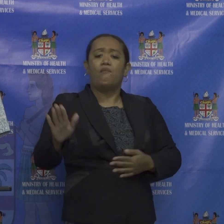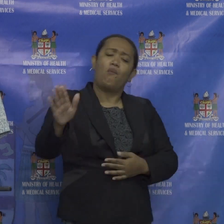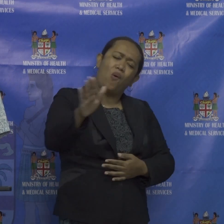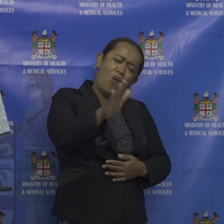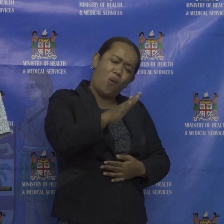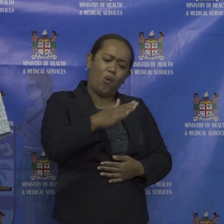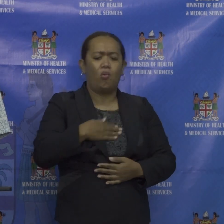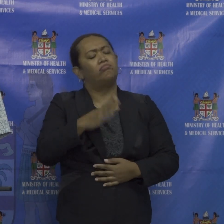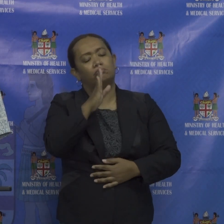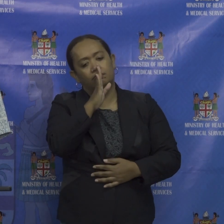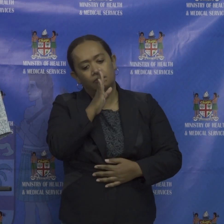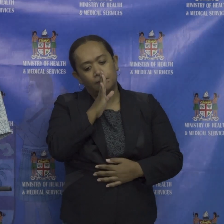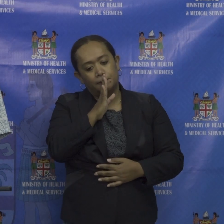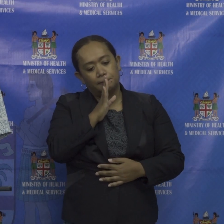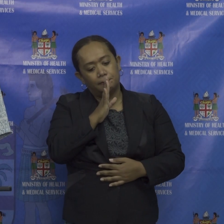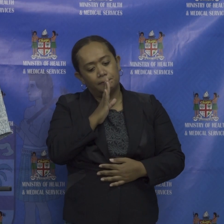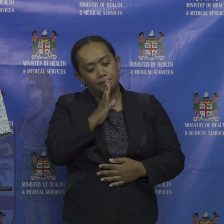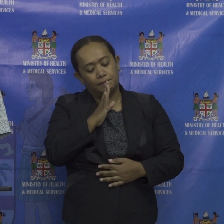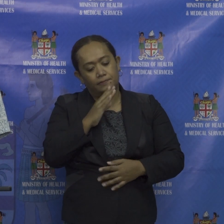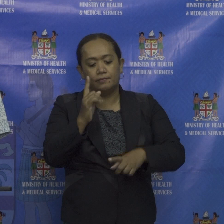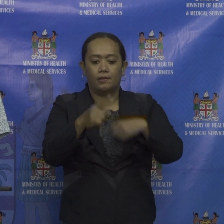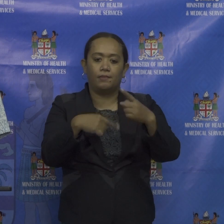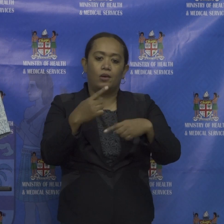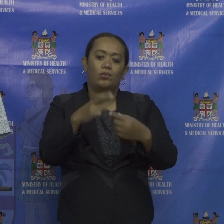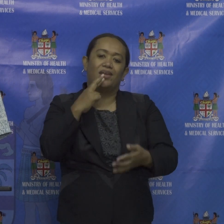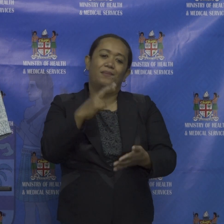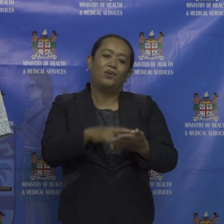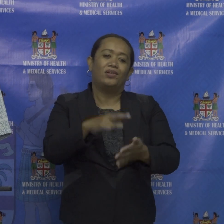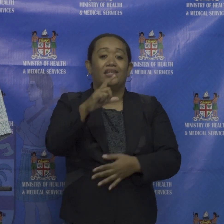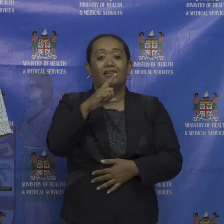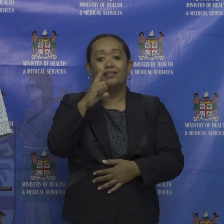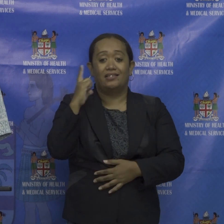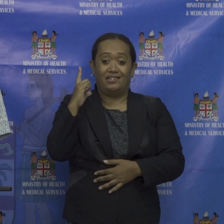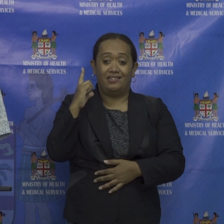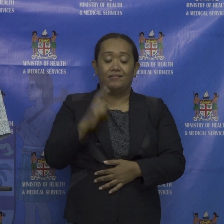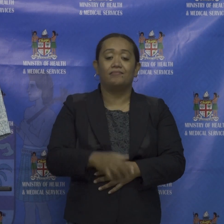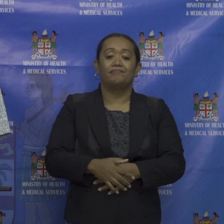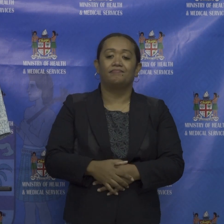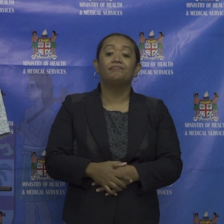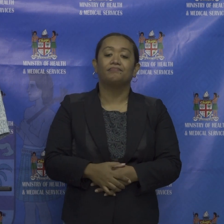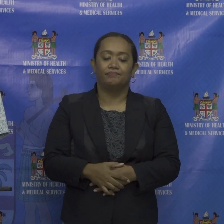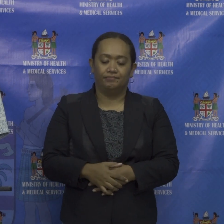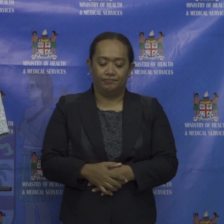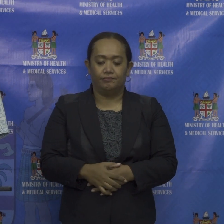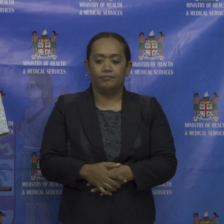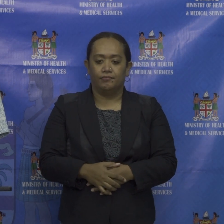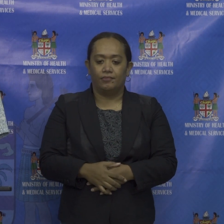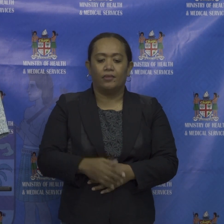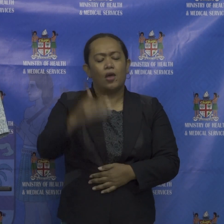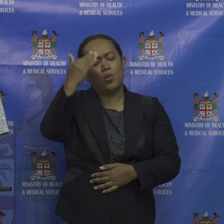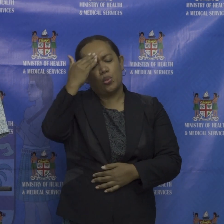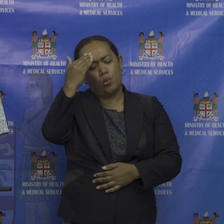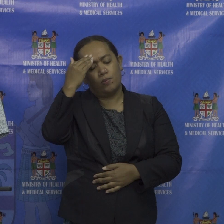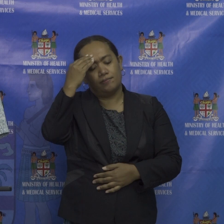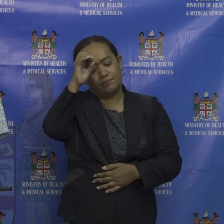deeply saddened we are about the report of this death today. And our thoughts are with the family